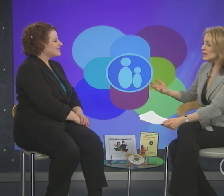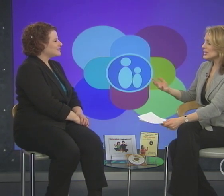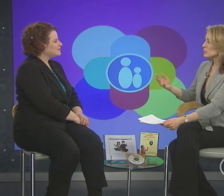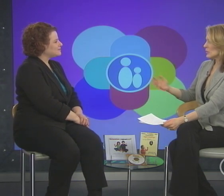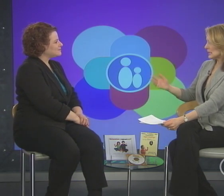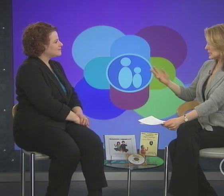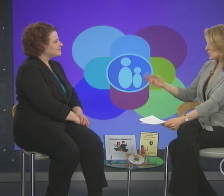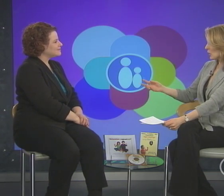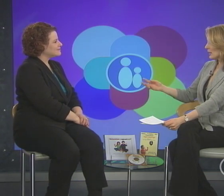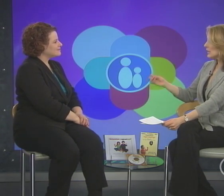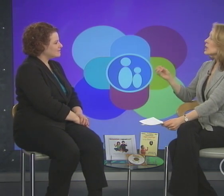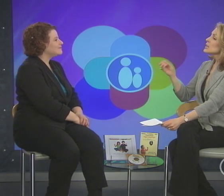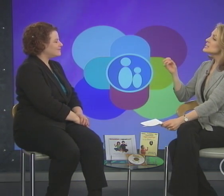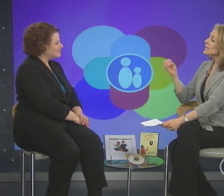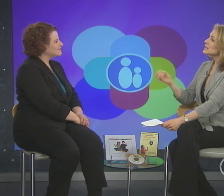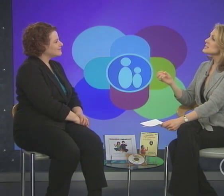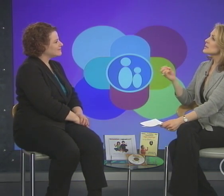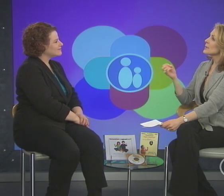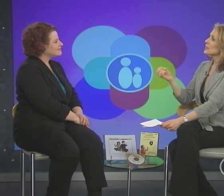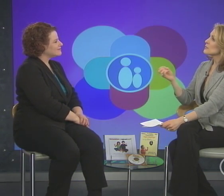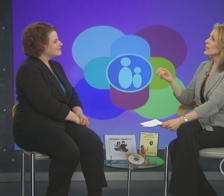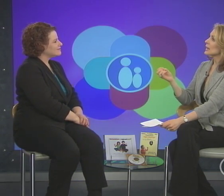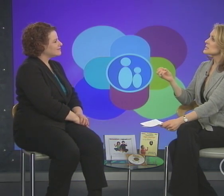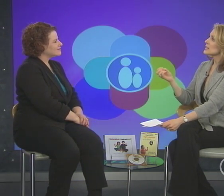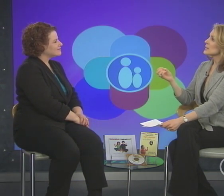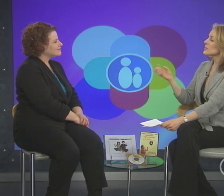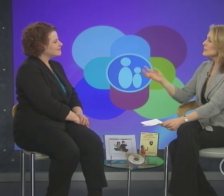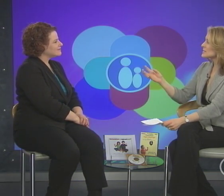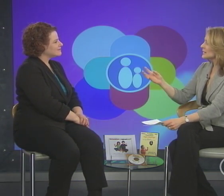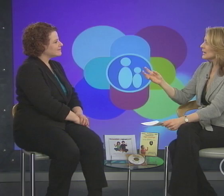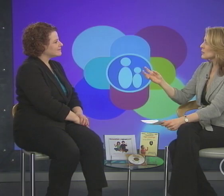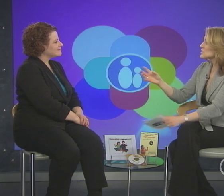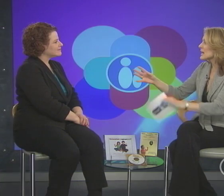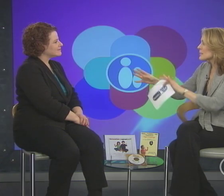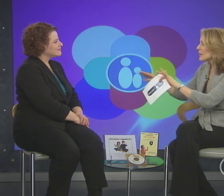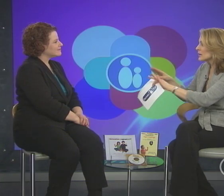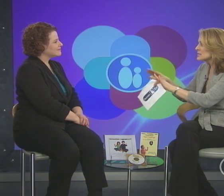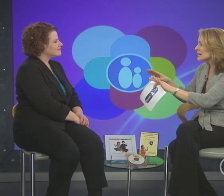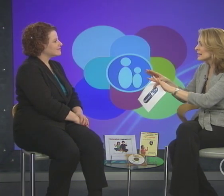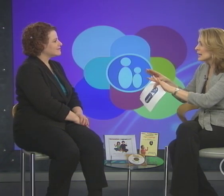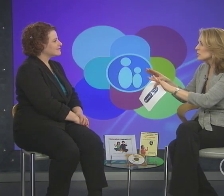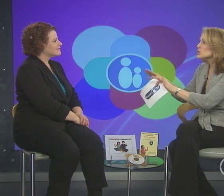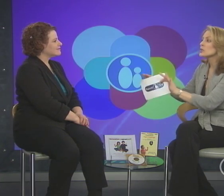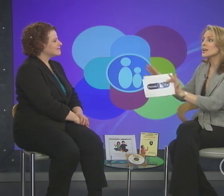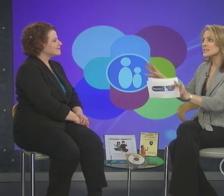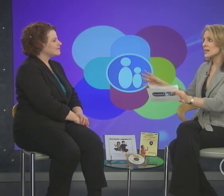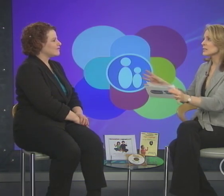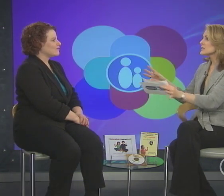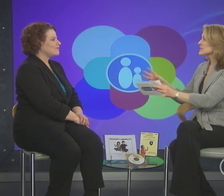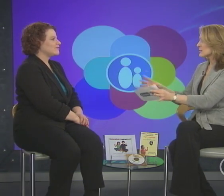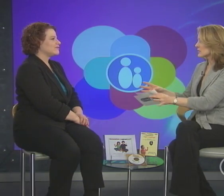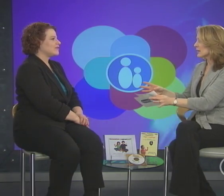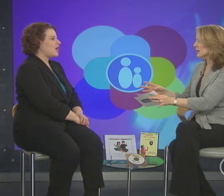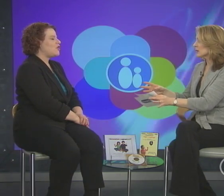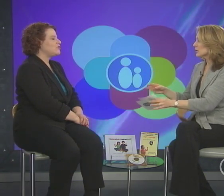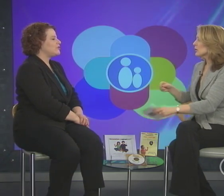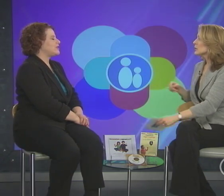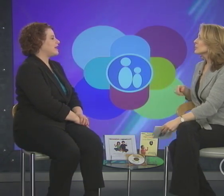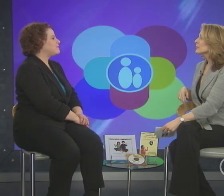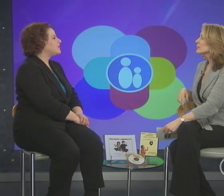get really started, tell us about the fact that baby sign language and American Sign Language are not exactly the same thing. Oh no, they're not. American